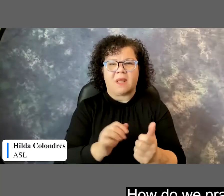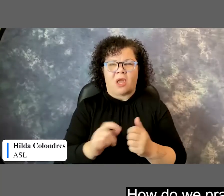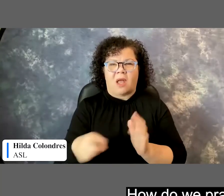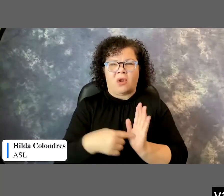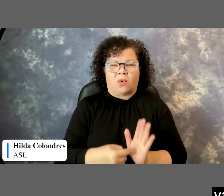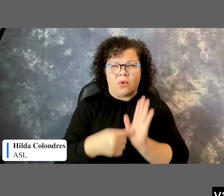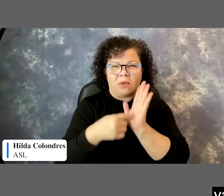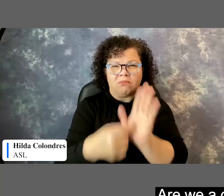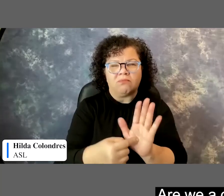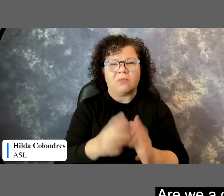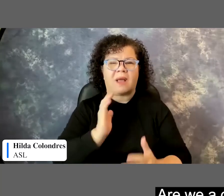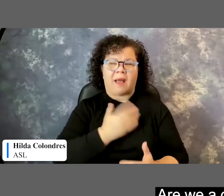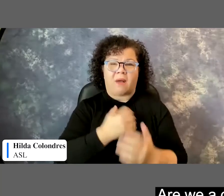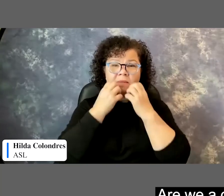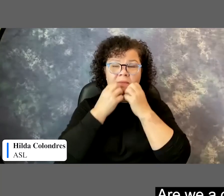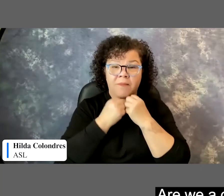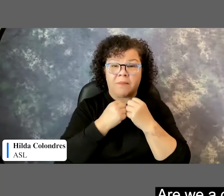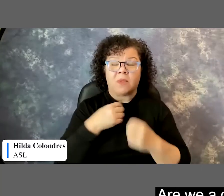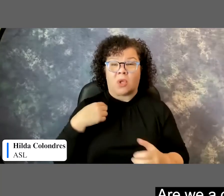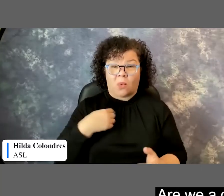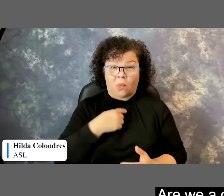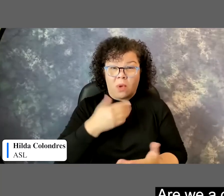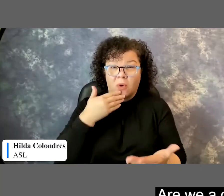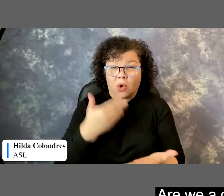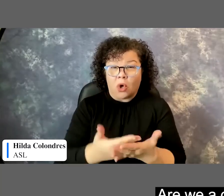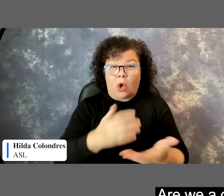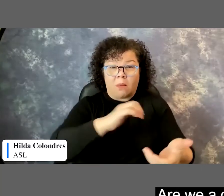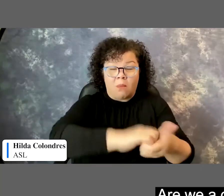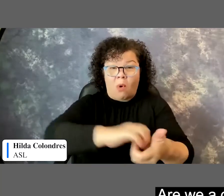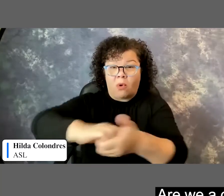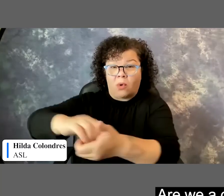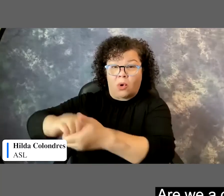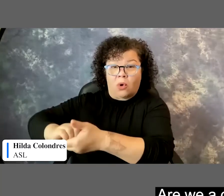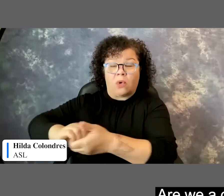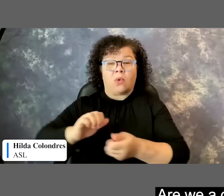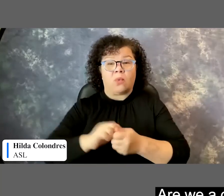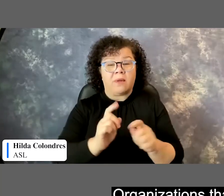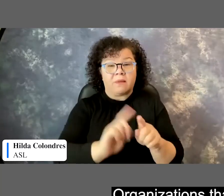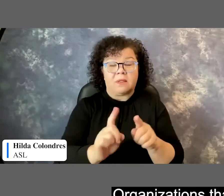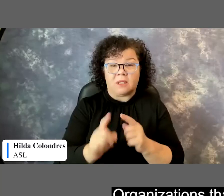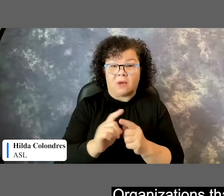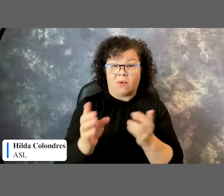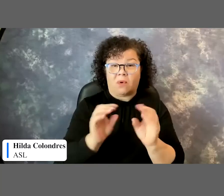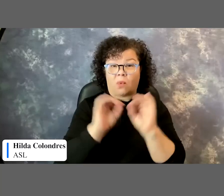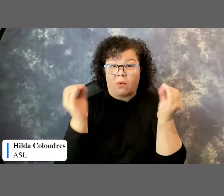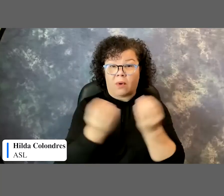espoused values? Are we a good partner to organizations that we are in service of?